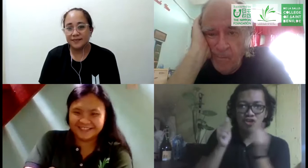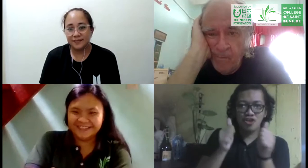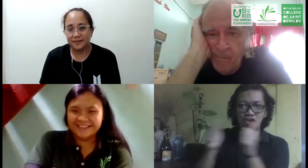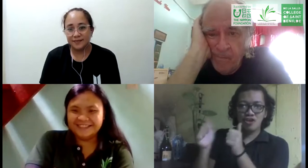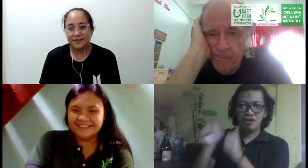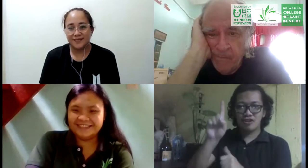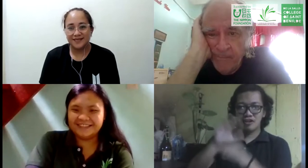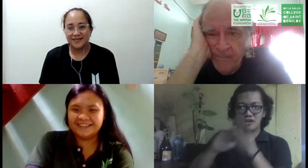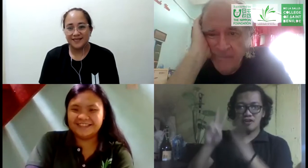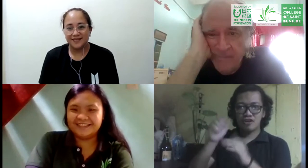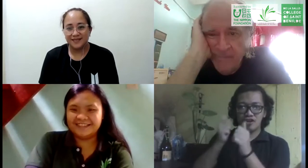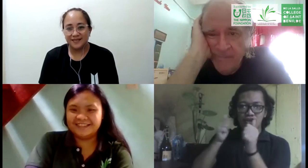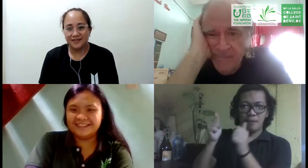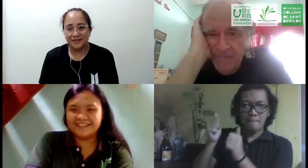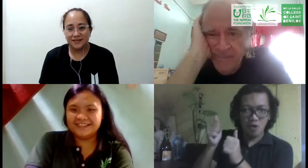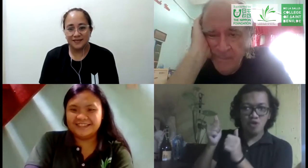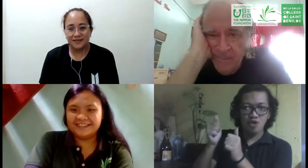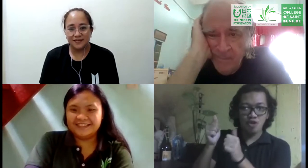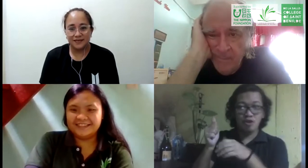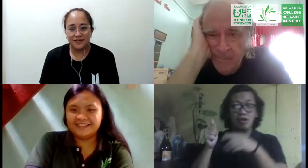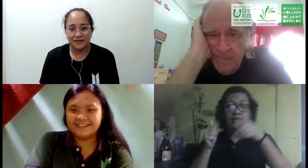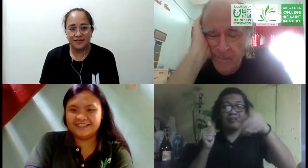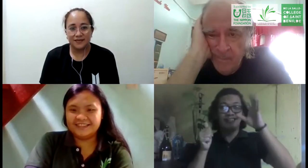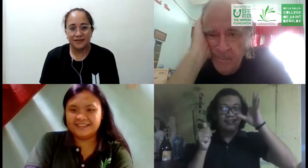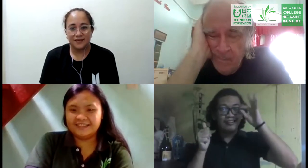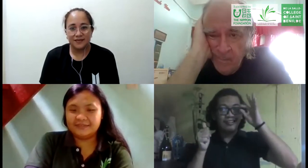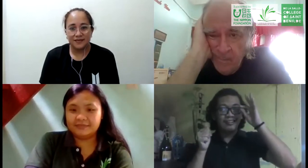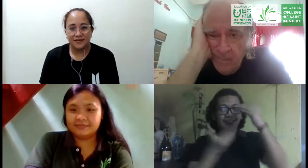So I'm in lesson 10. We're arranging the hand